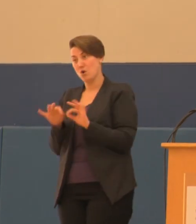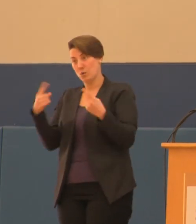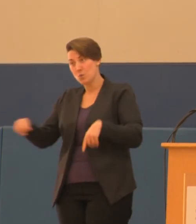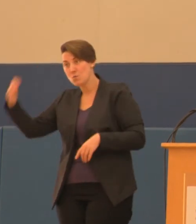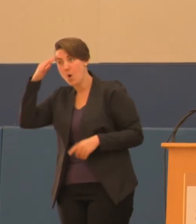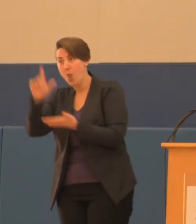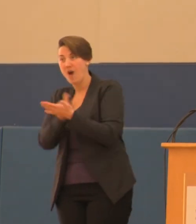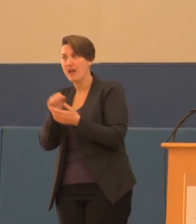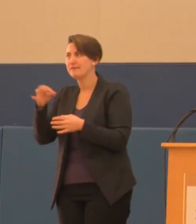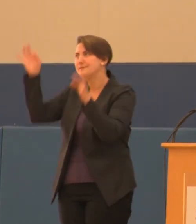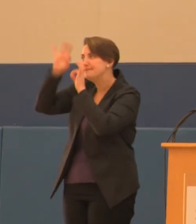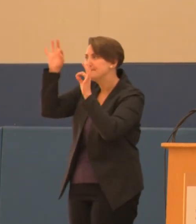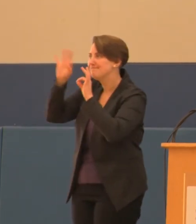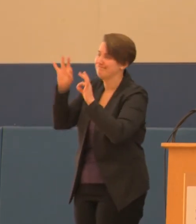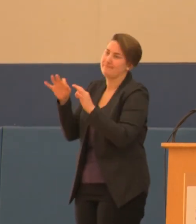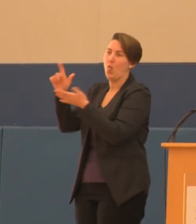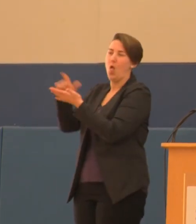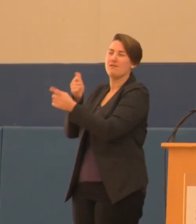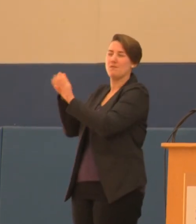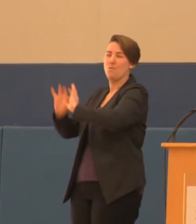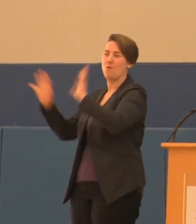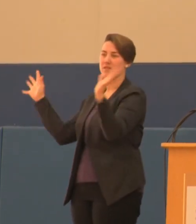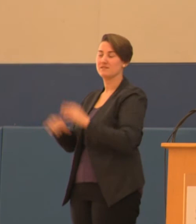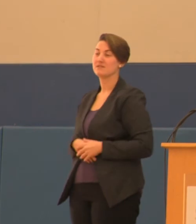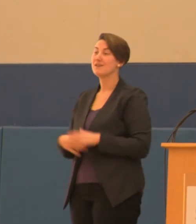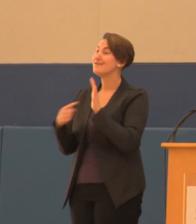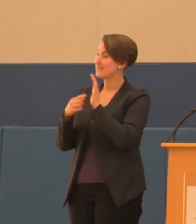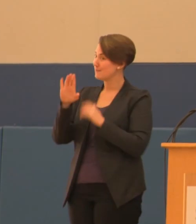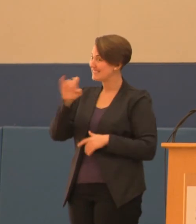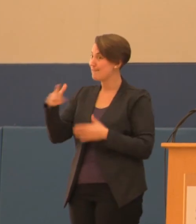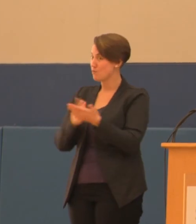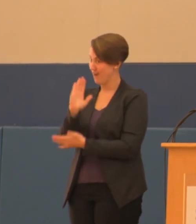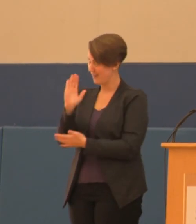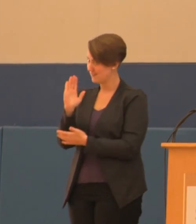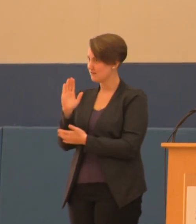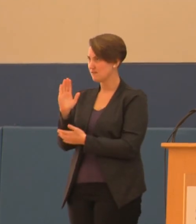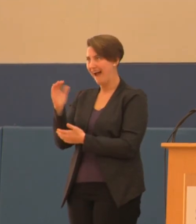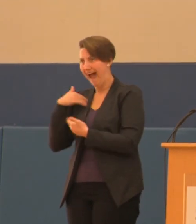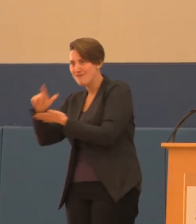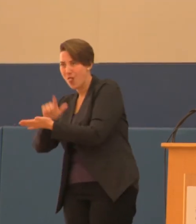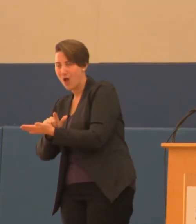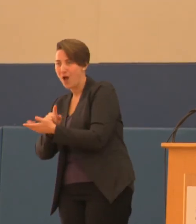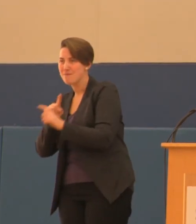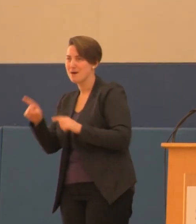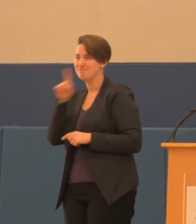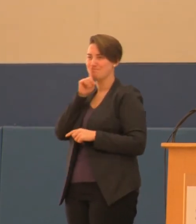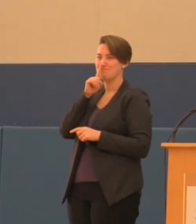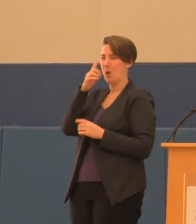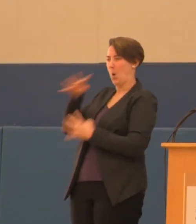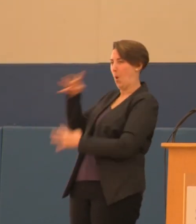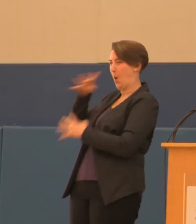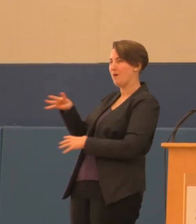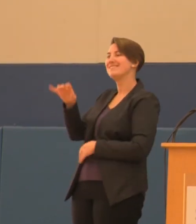useless. We look at the civil rights movement. The laws were in place. They had to be used. That's what Martin Luther King did. He